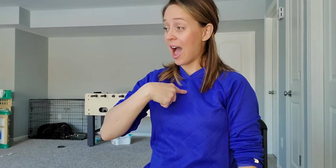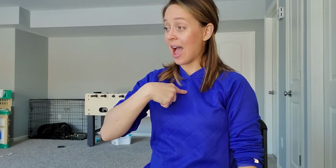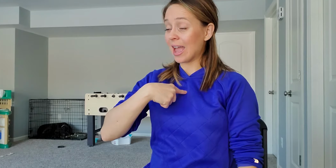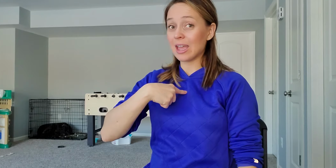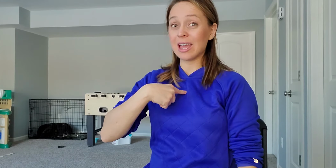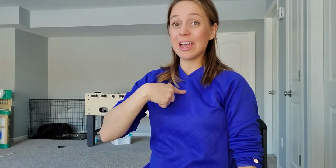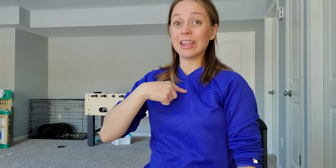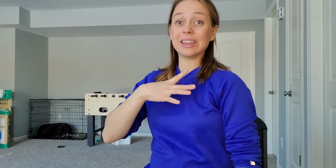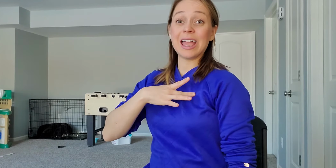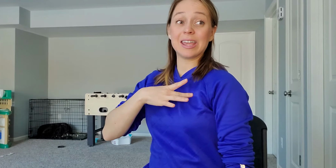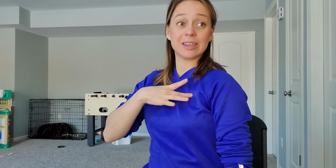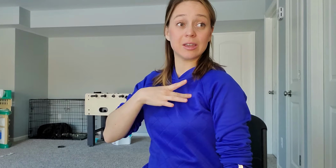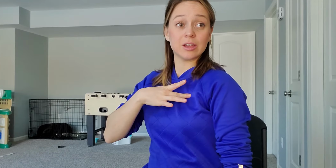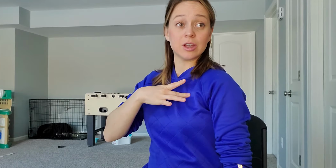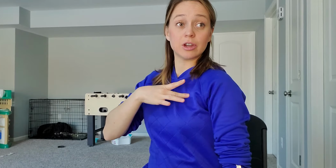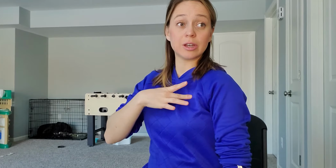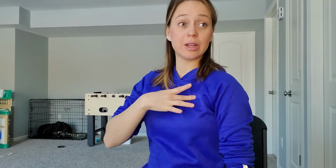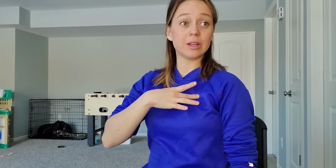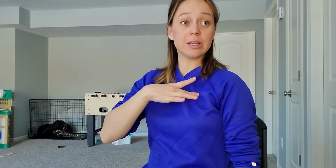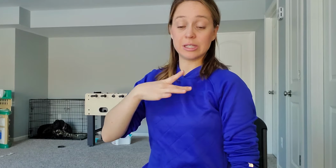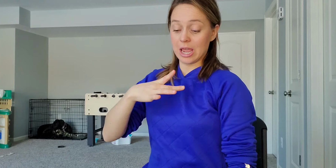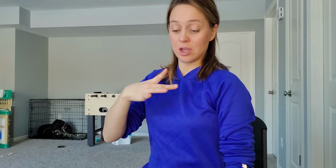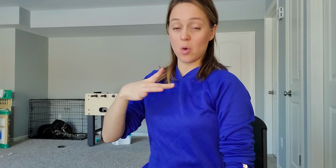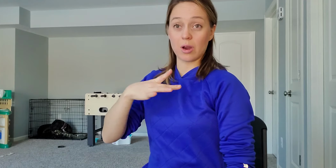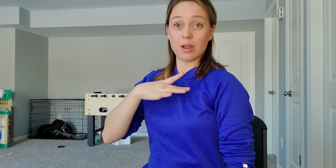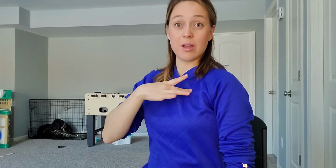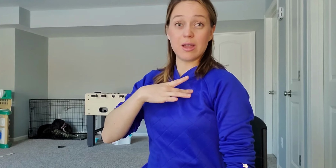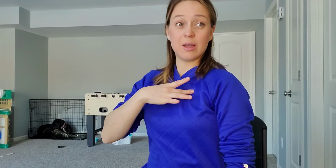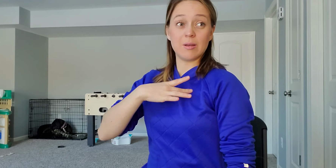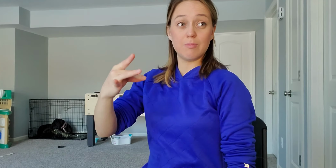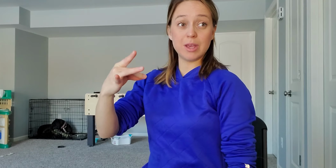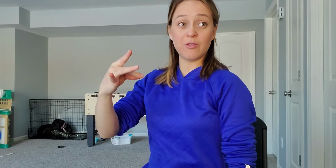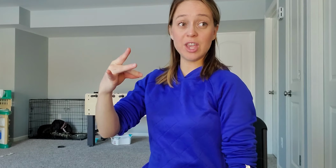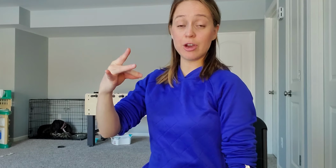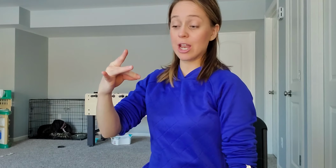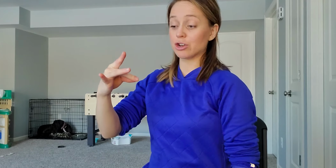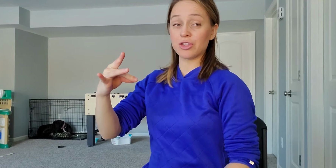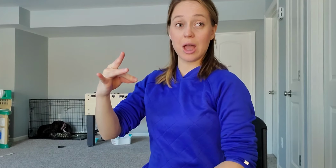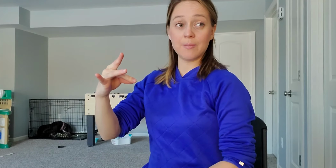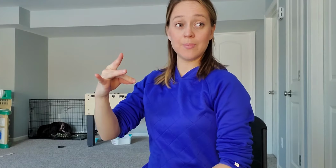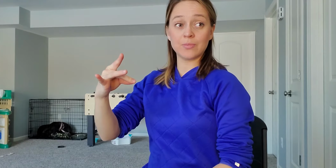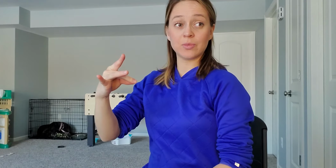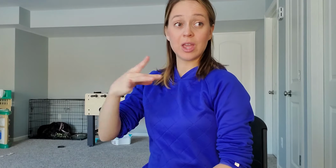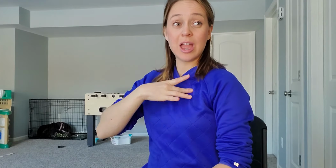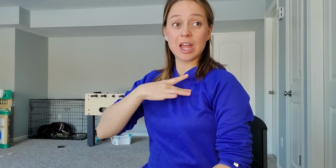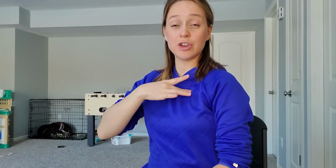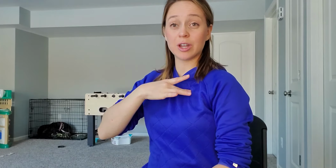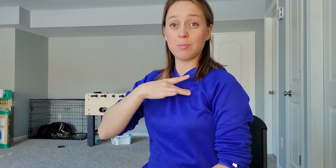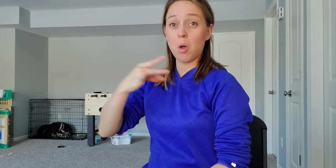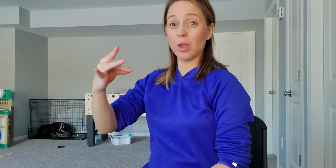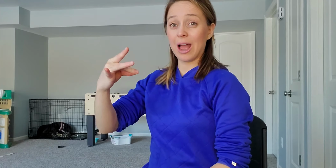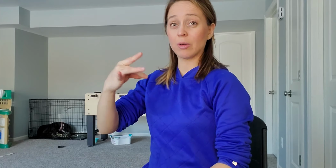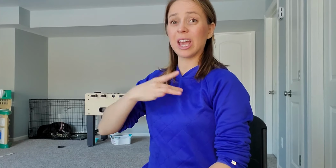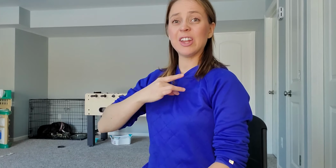I like. You're gonna take your middle finger and your thumb and you're gonna pull it out, kind of like you